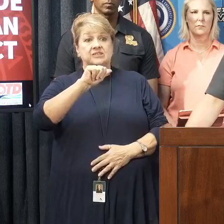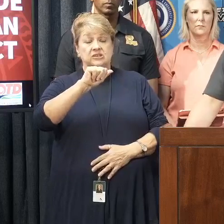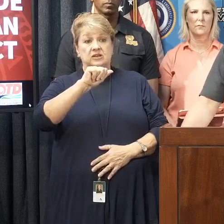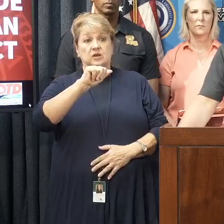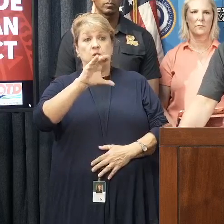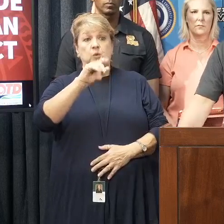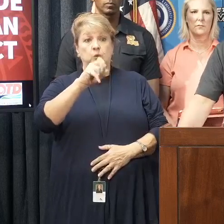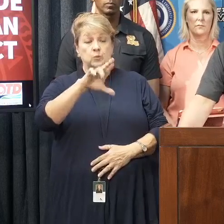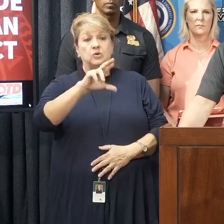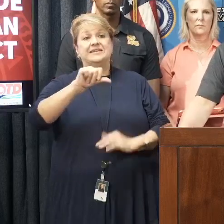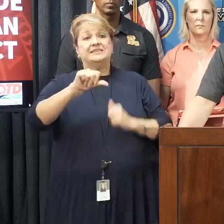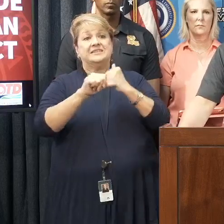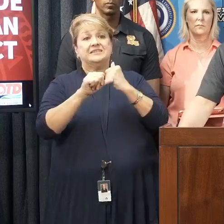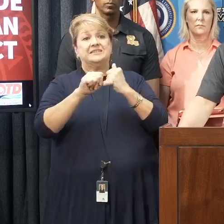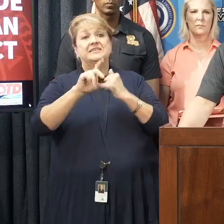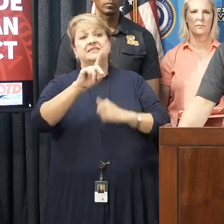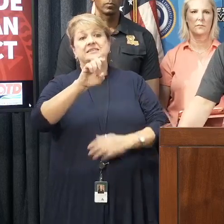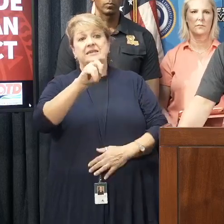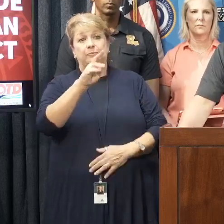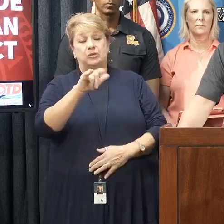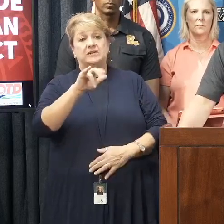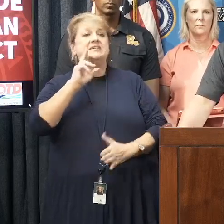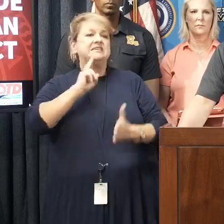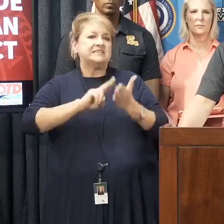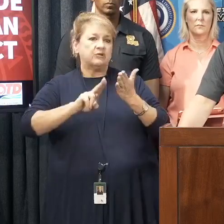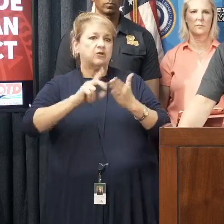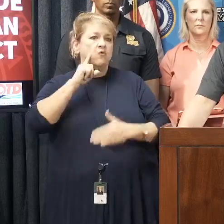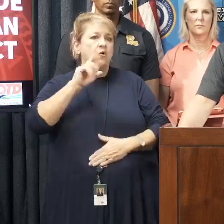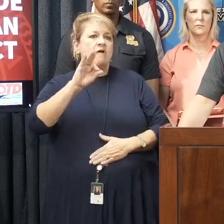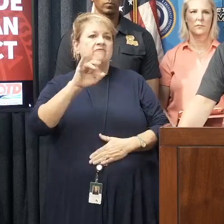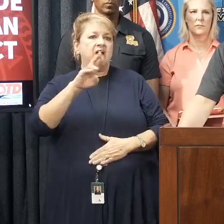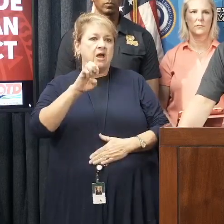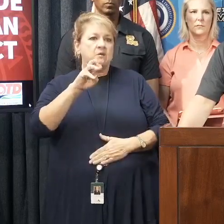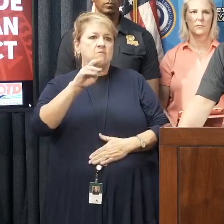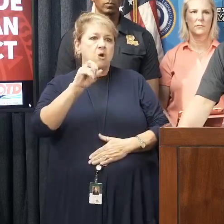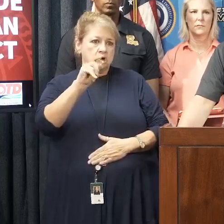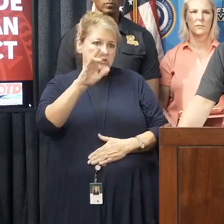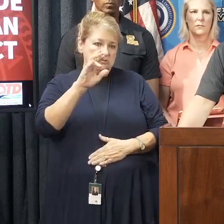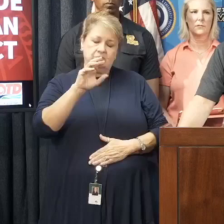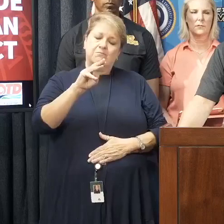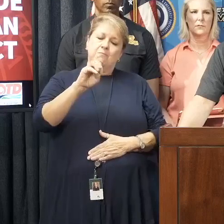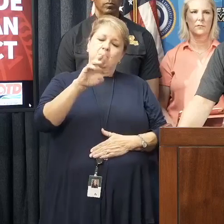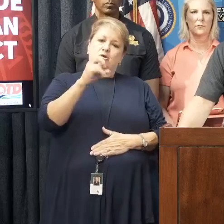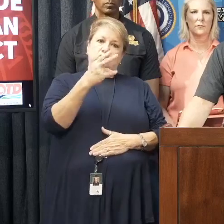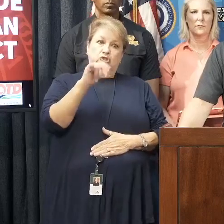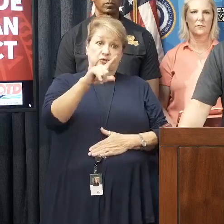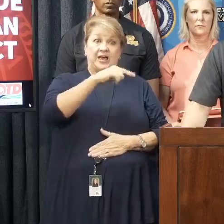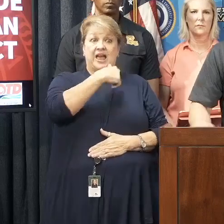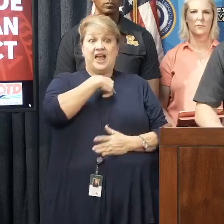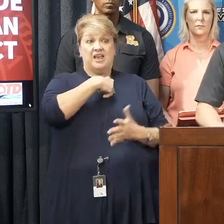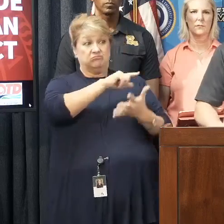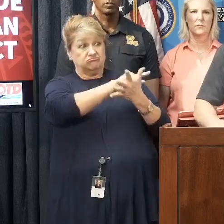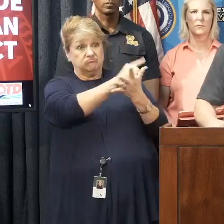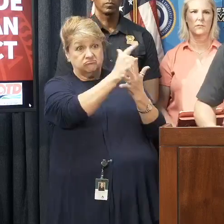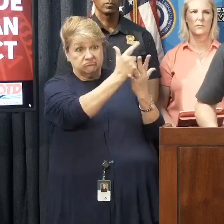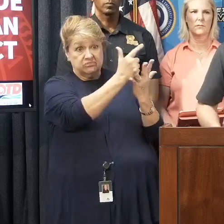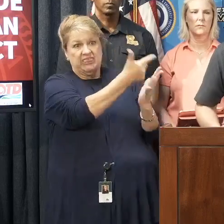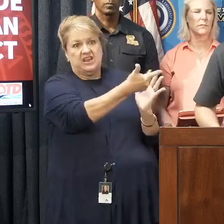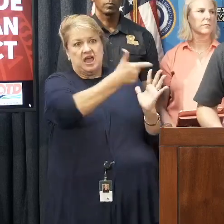Assistant Secretary of Louisiana State Fire Marshal, and then I'll be back at the end for questions that you all may have.